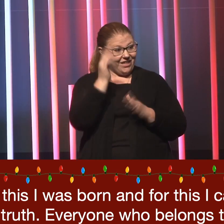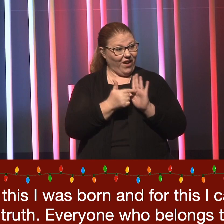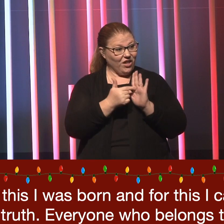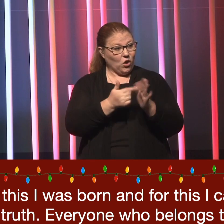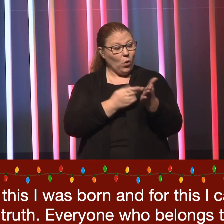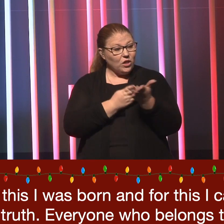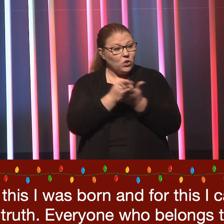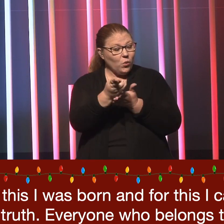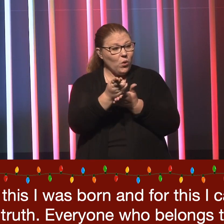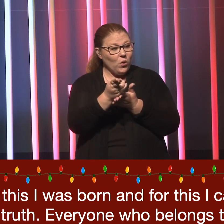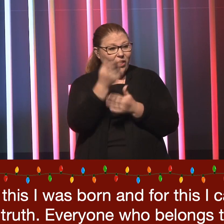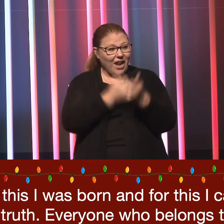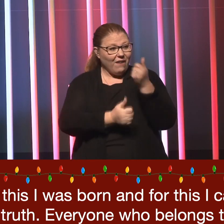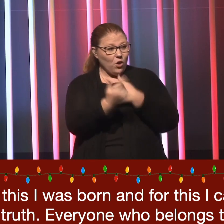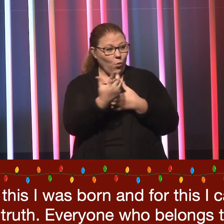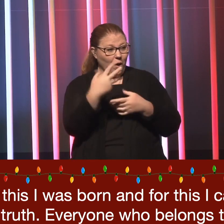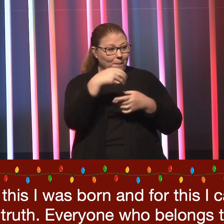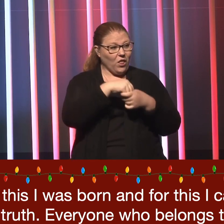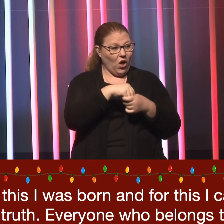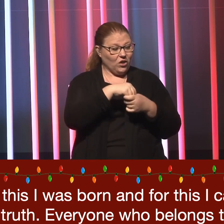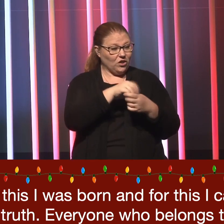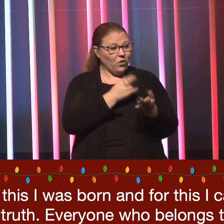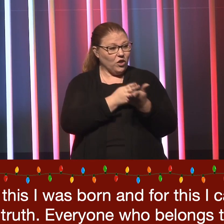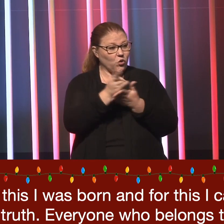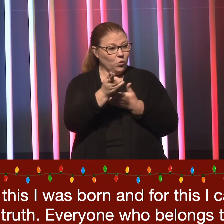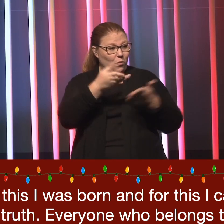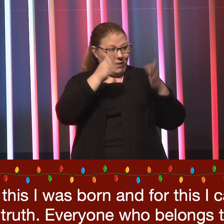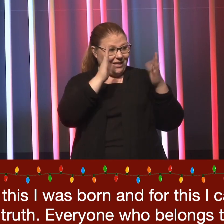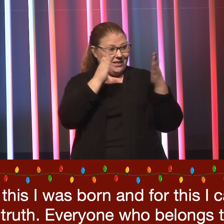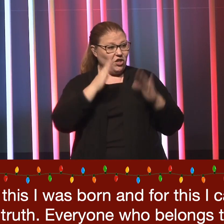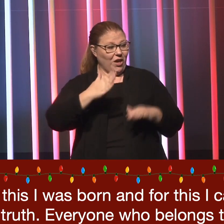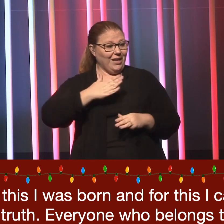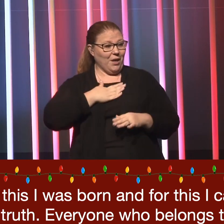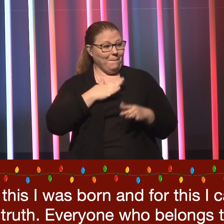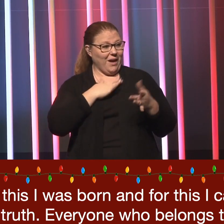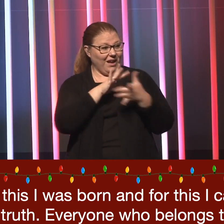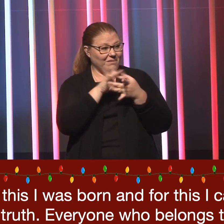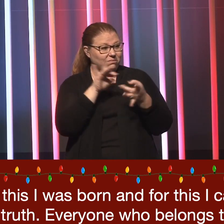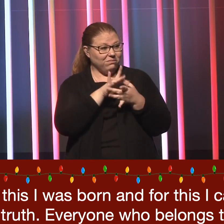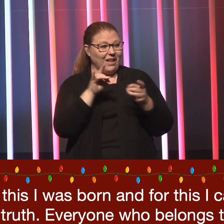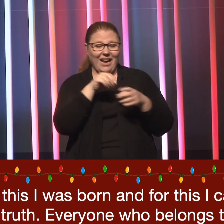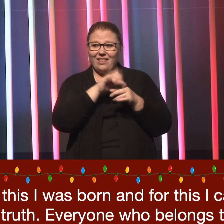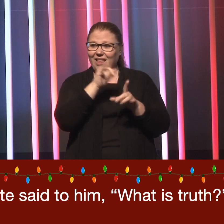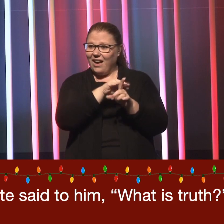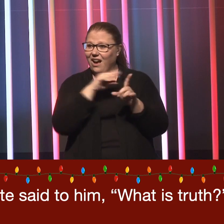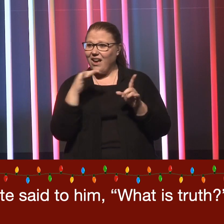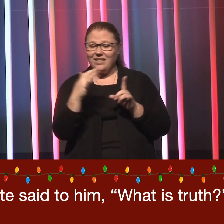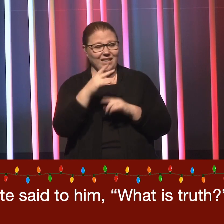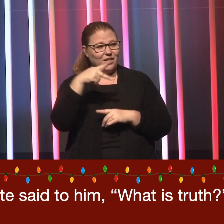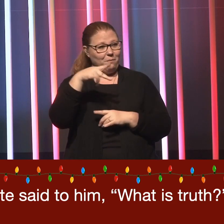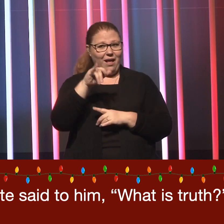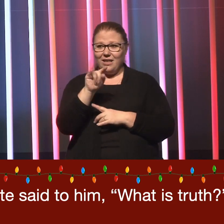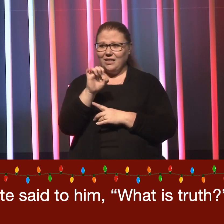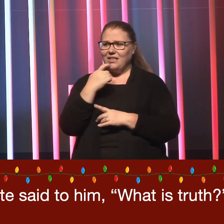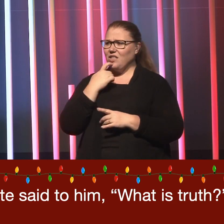truth, and everyone who belongs to the truth listens to my voice. So in that whole context, Pilate then says, well, what is